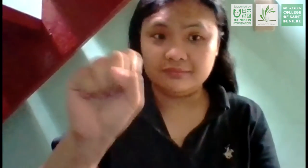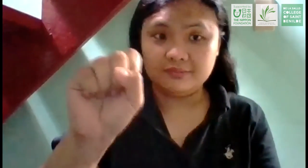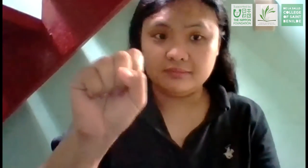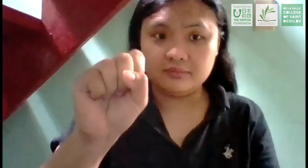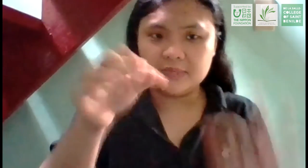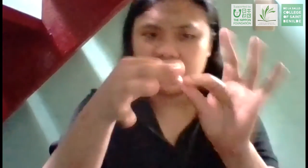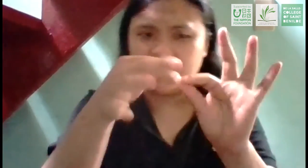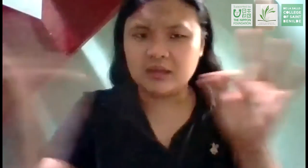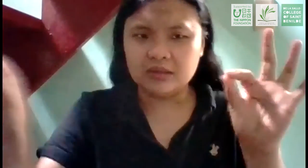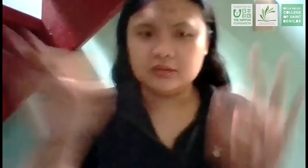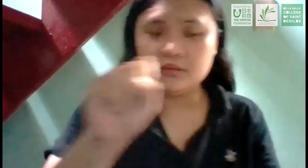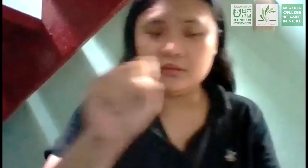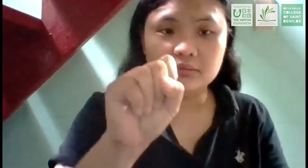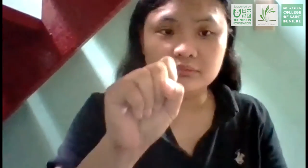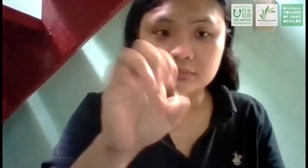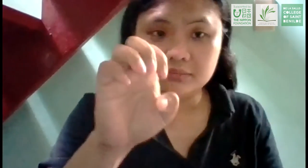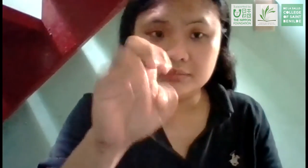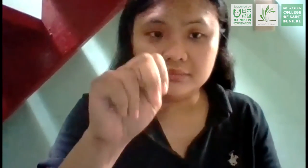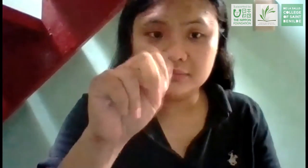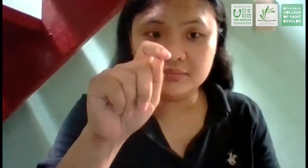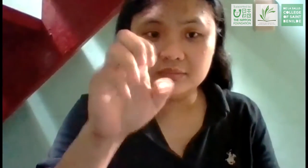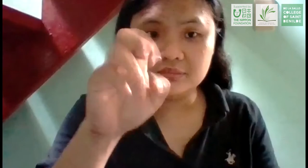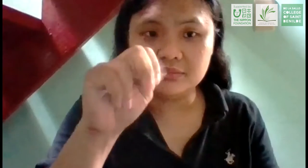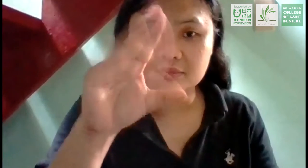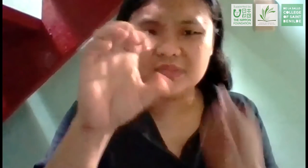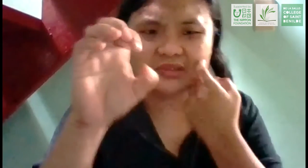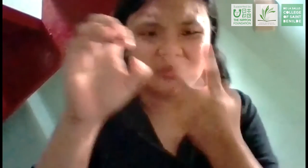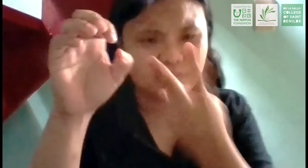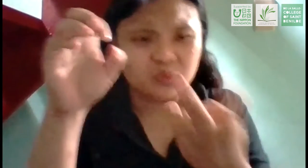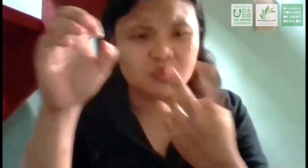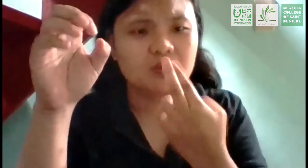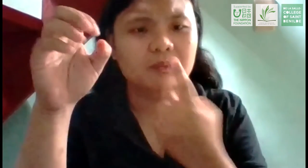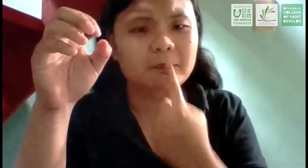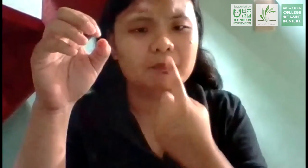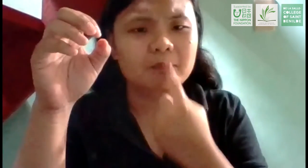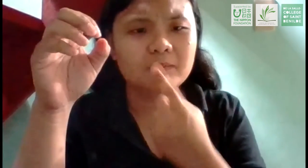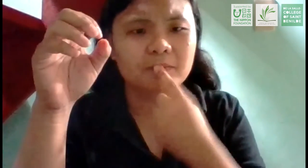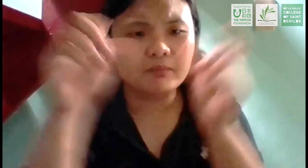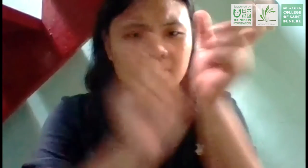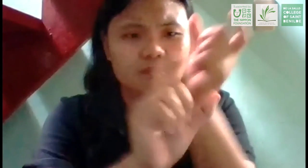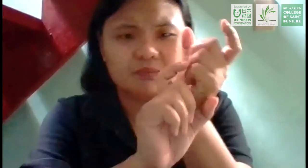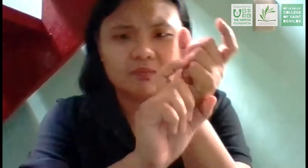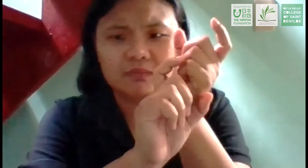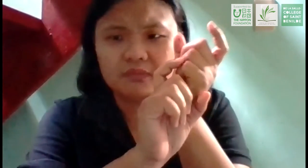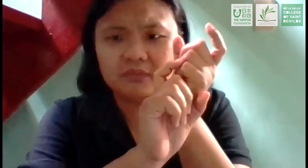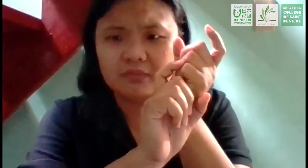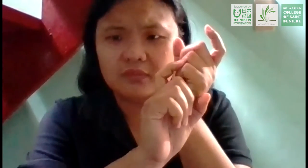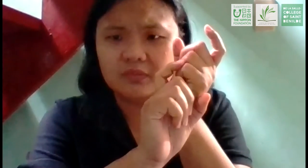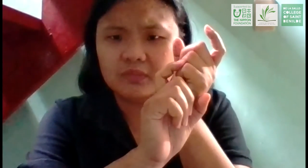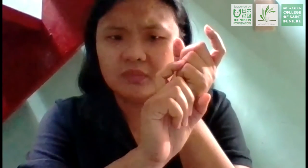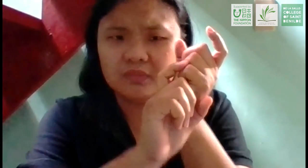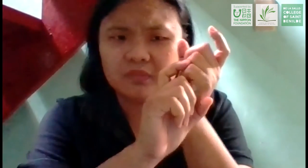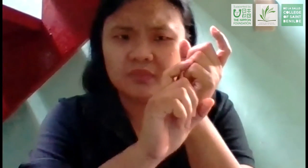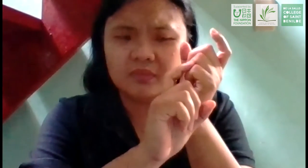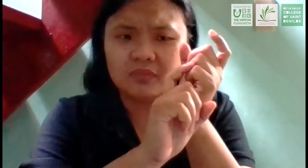Yes, it's clear now. It's just like in my mind, in terms of sentence structure, we